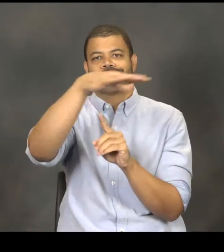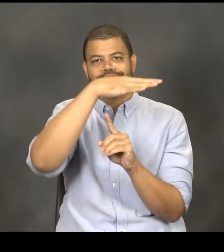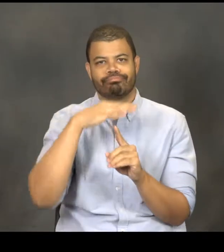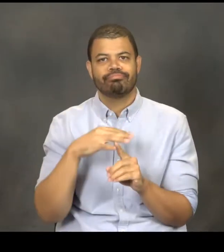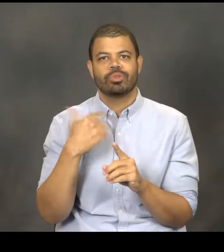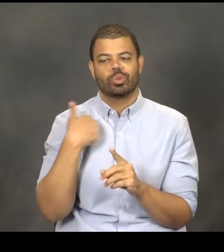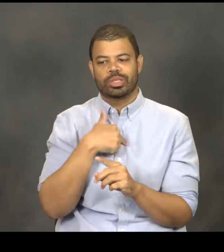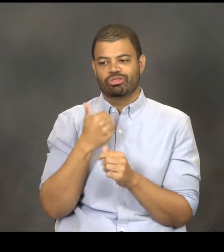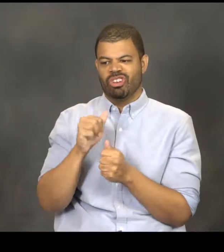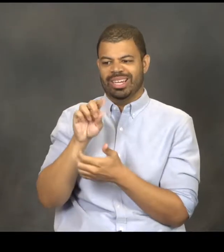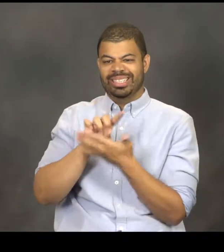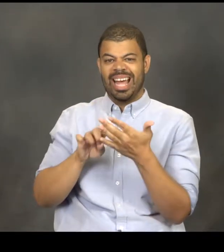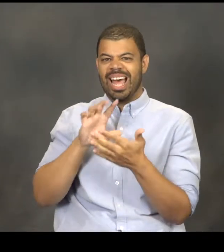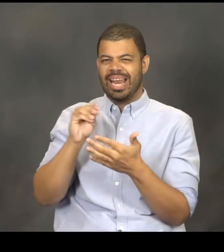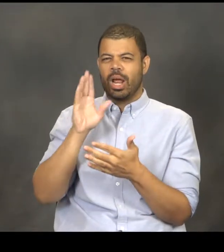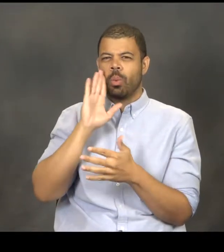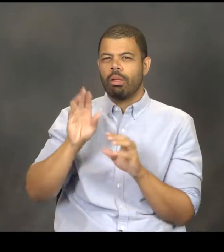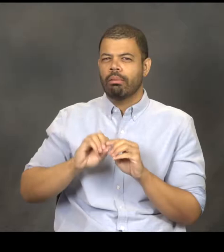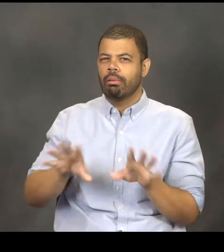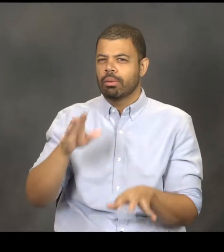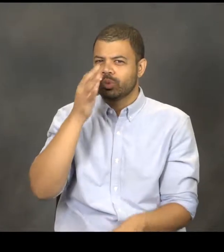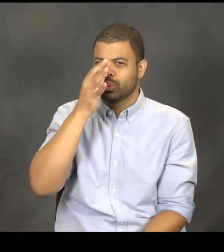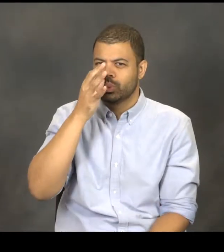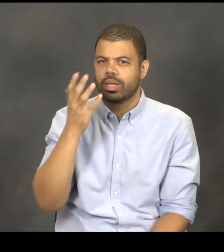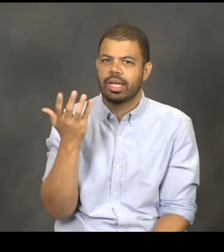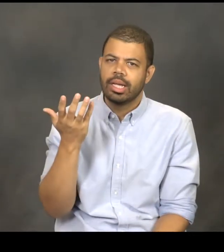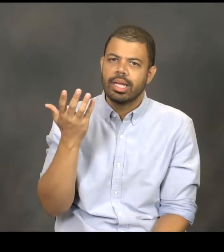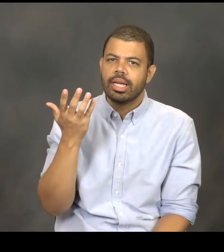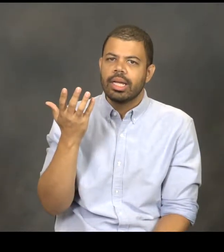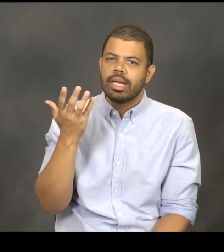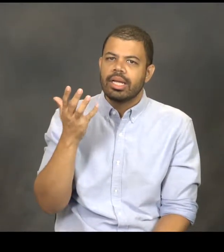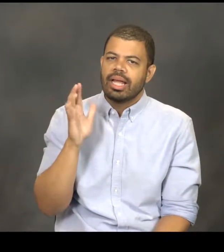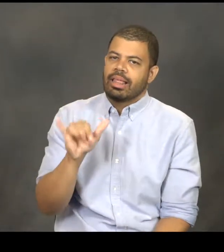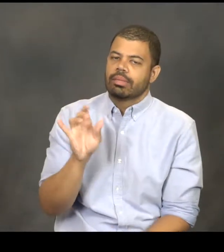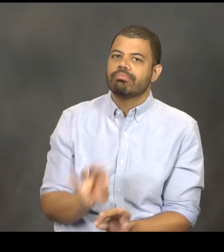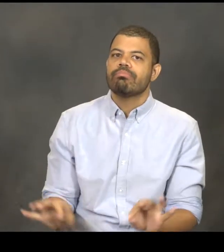design that, we should roll that out very soon. It's a big